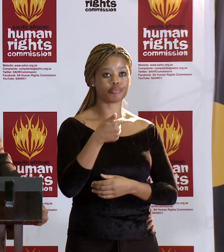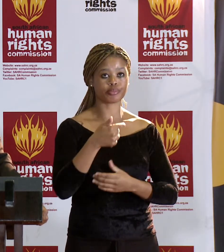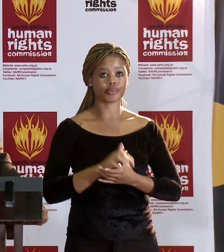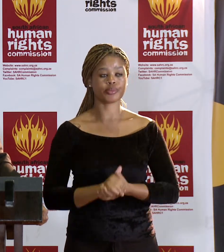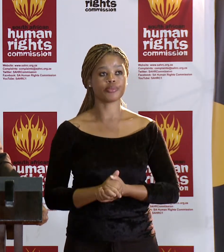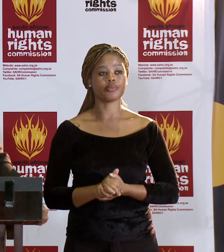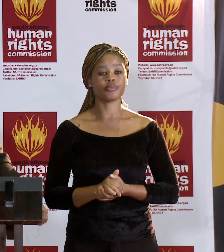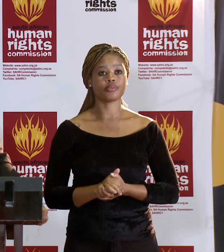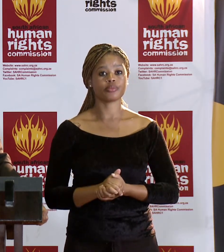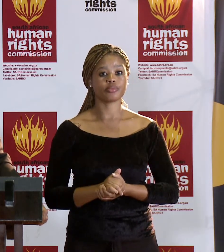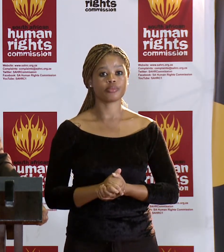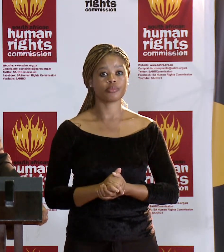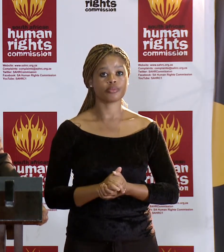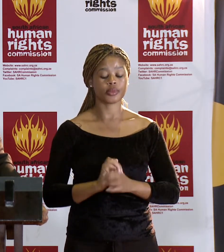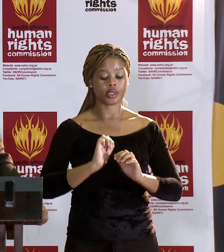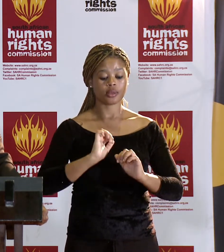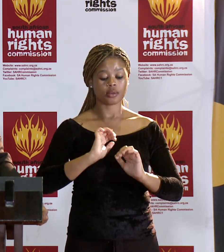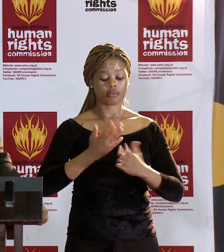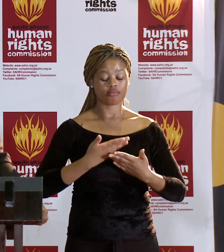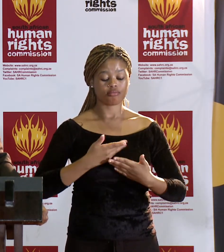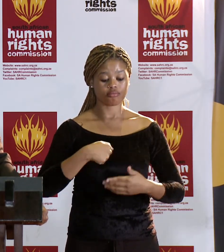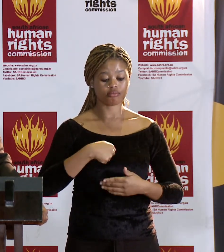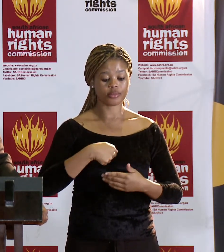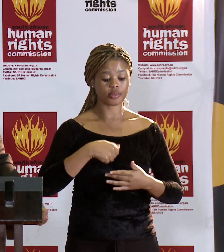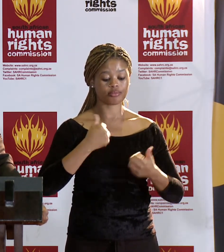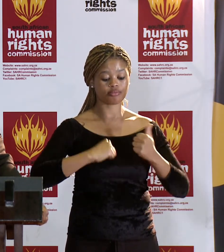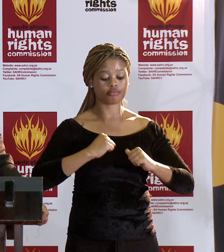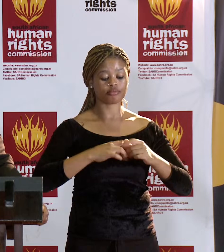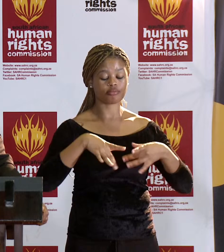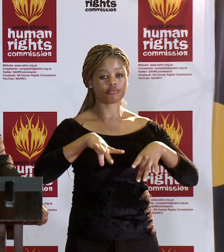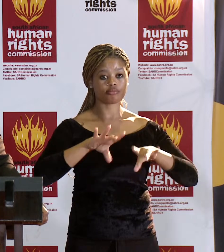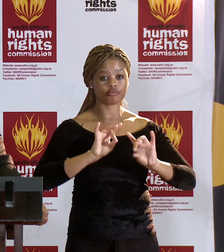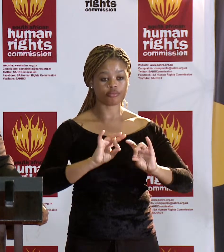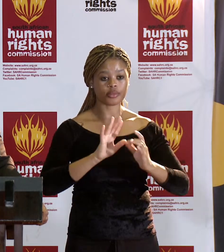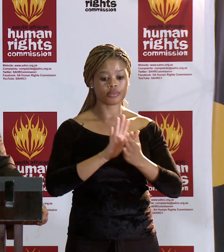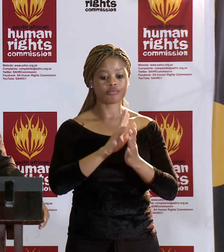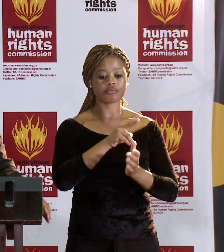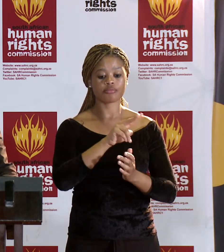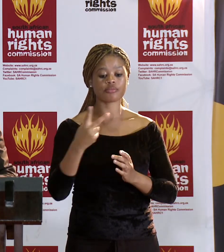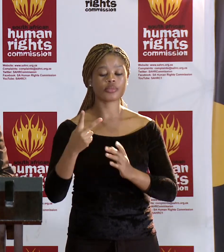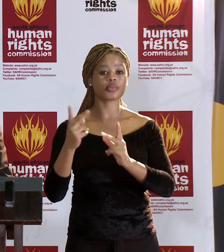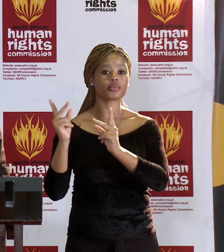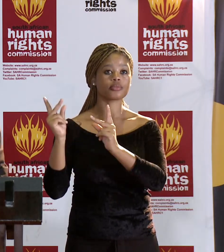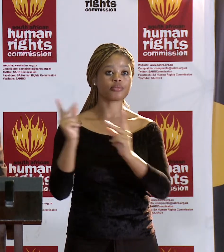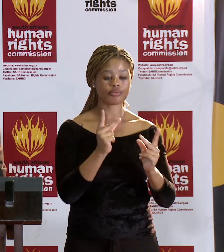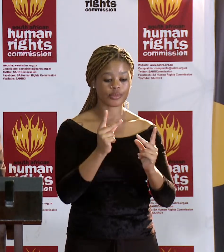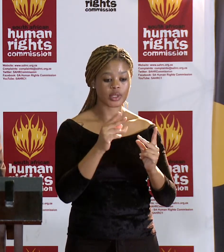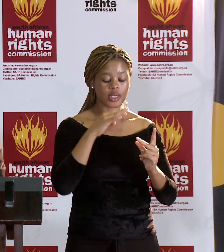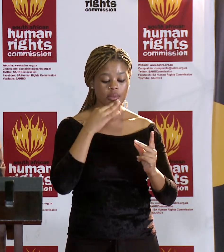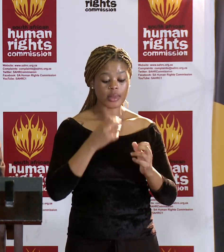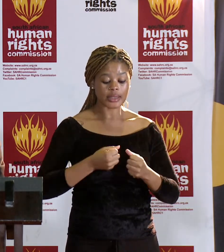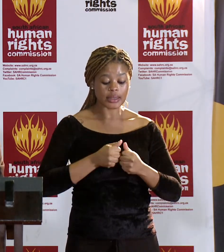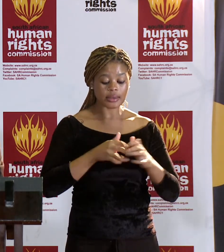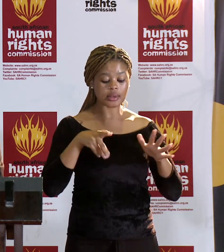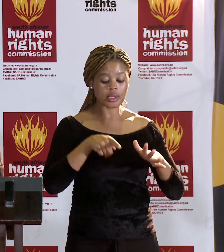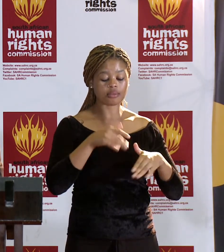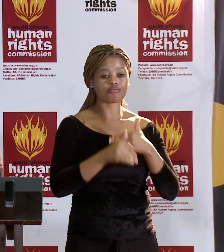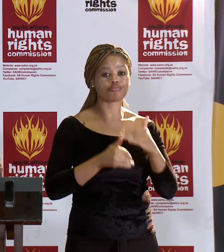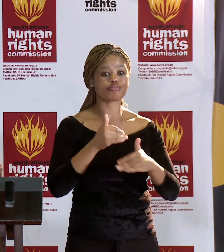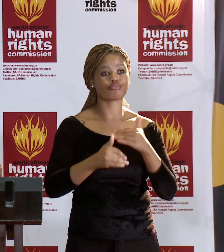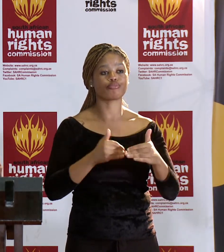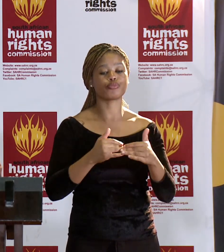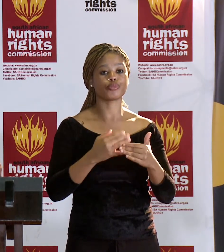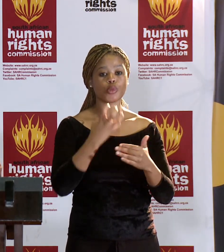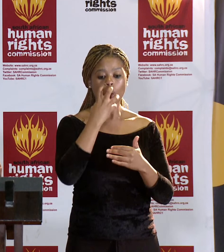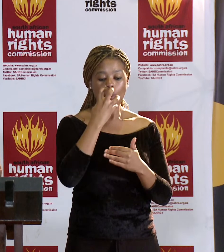me, Acting Chair and Commissioners and members of the Human Rights Commission and other guests, to kick off that process with a